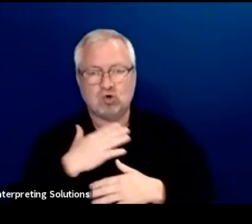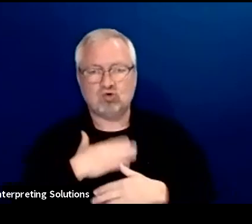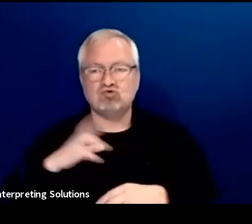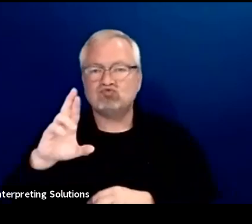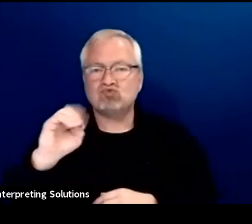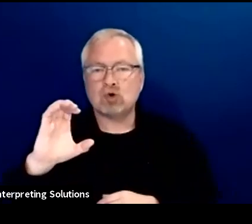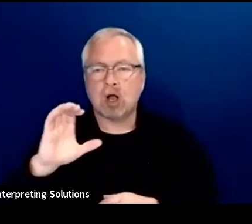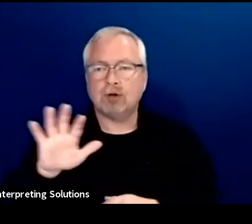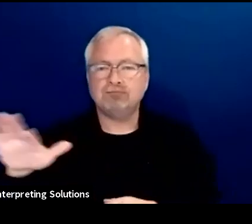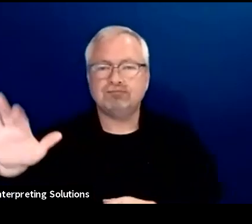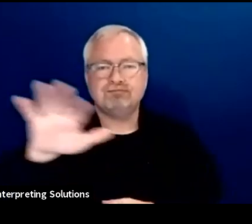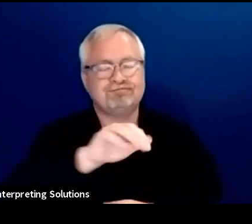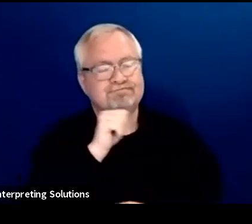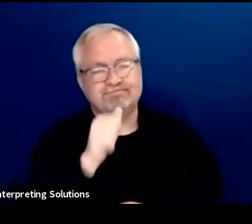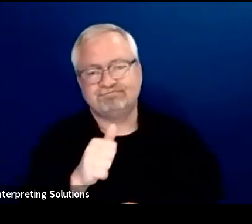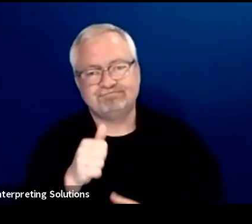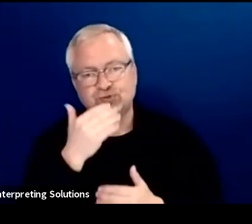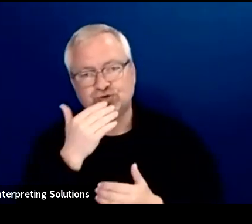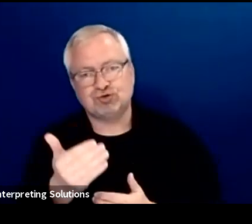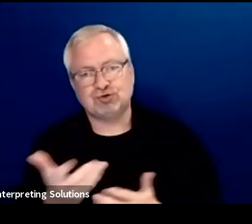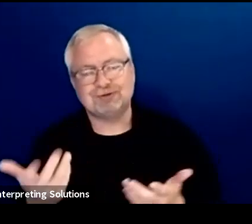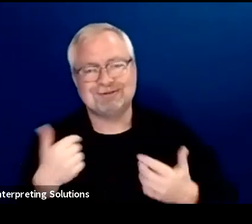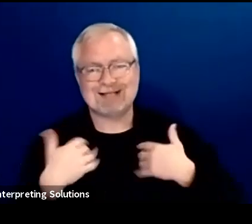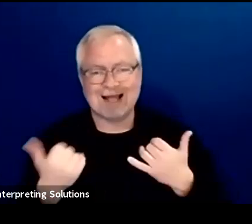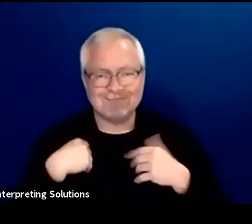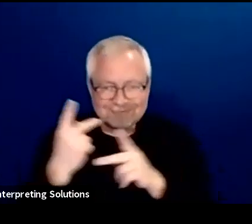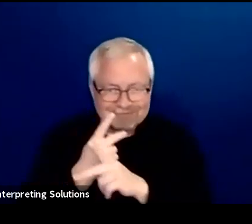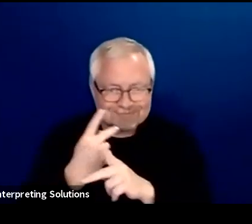things, see if there's things that we can tweak and be able